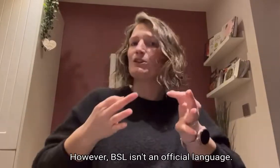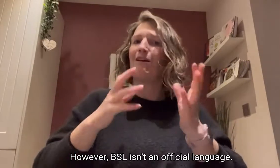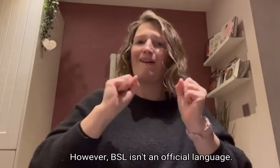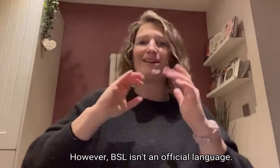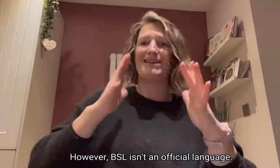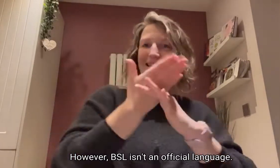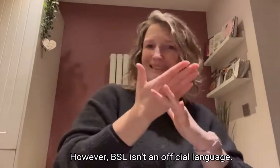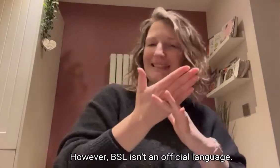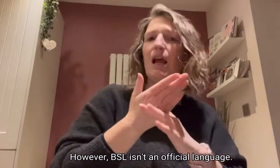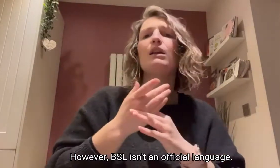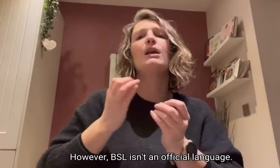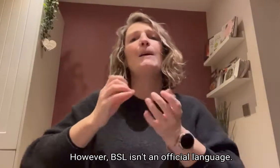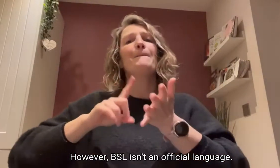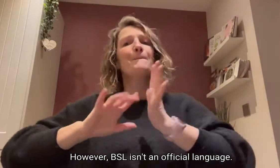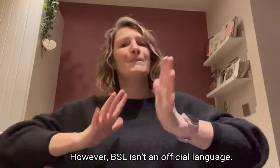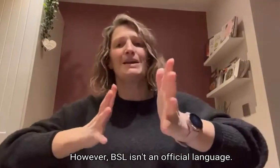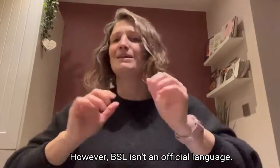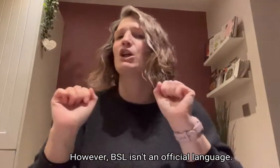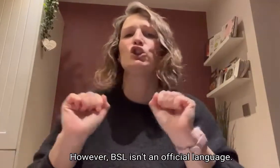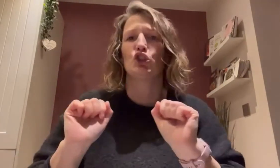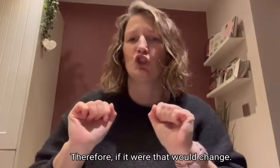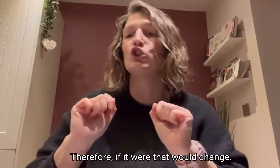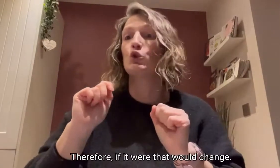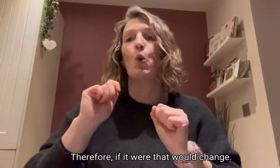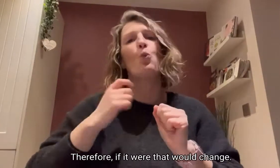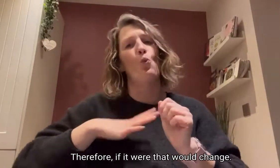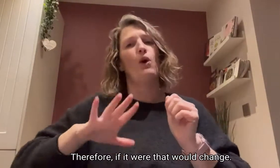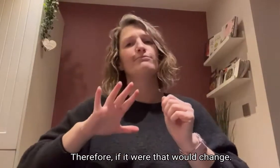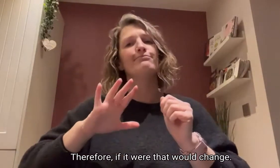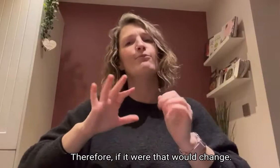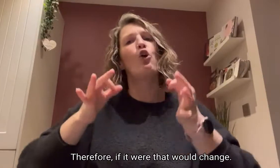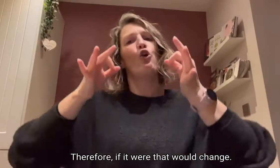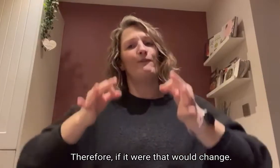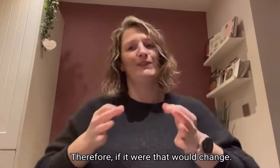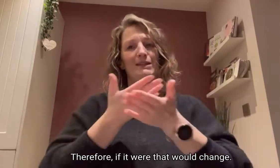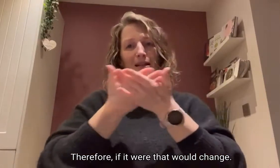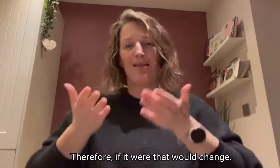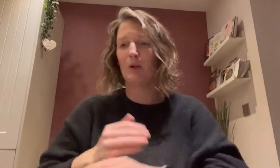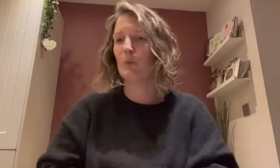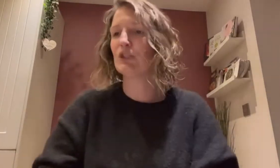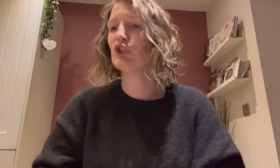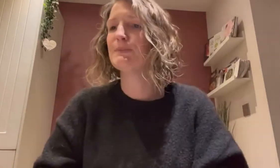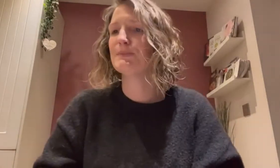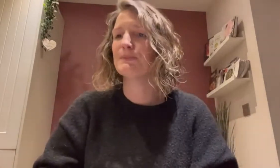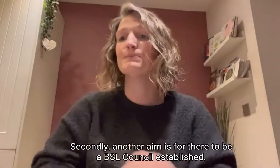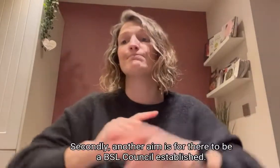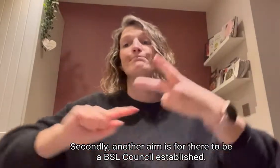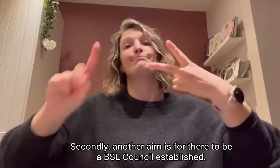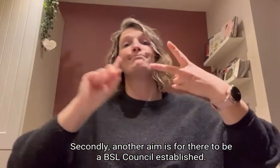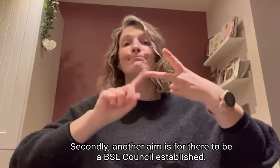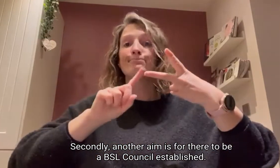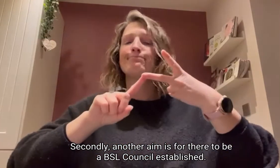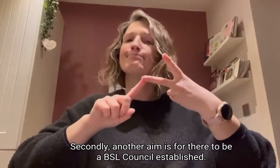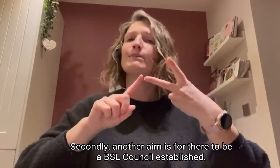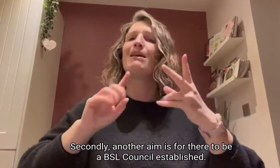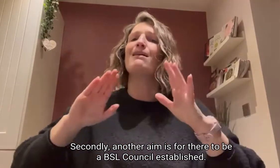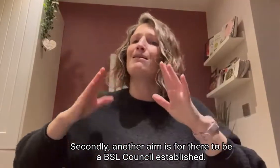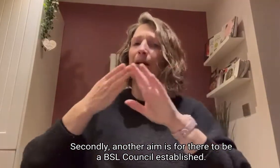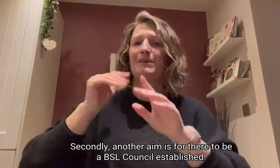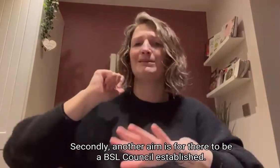However, BSL isn't an official language. Therefore, if it were, that would change. Secondly, another aim is for